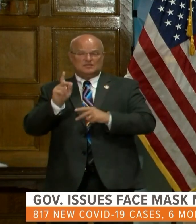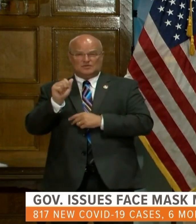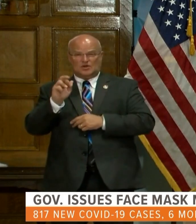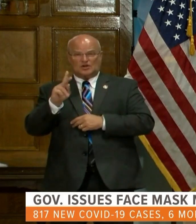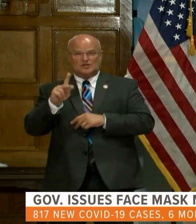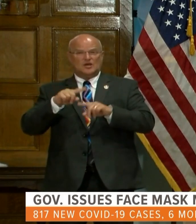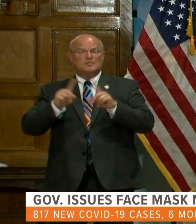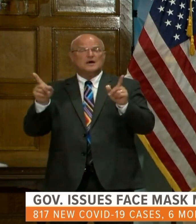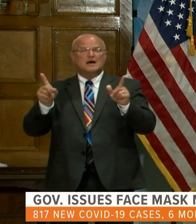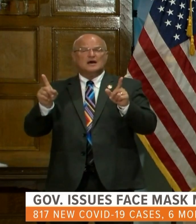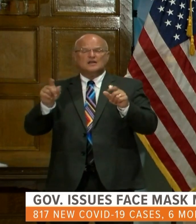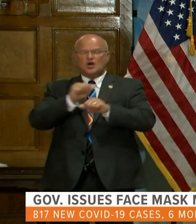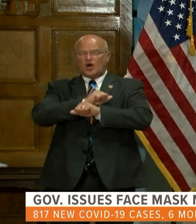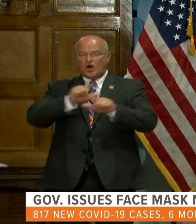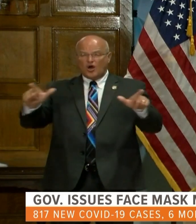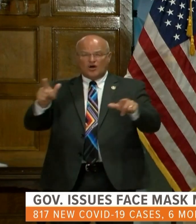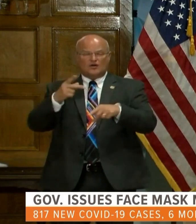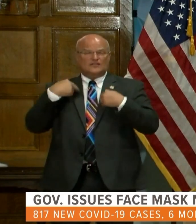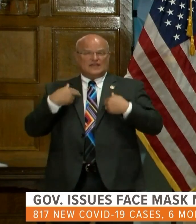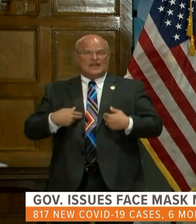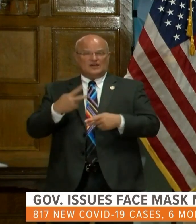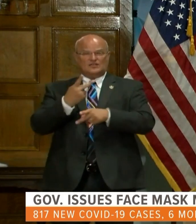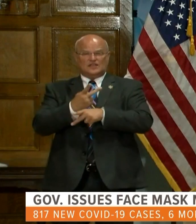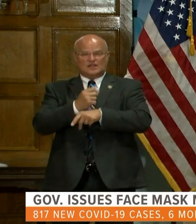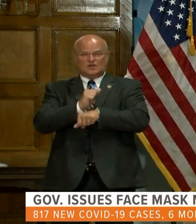healthcare workers, whether it be in nursing homes or clinics or